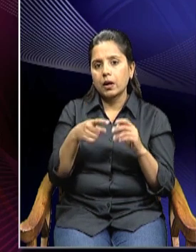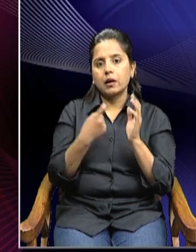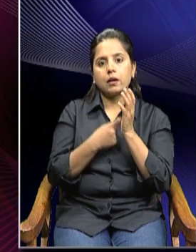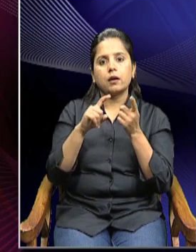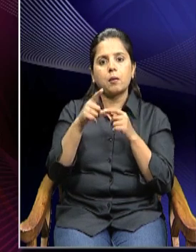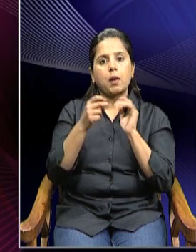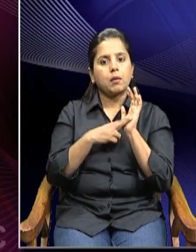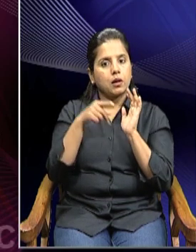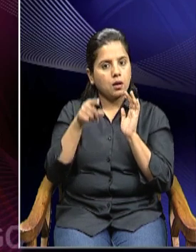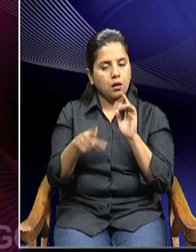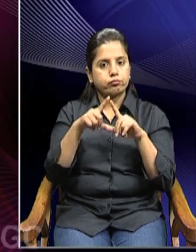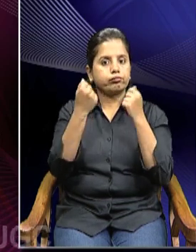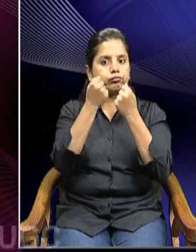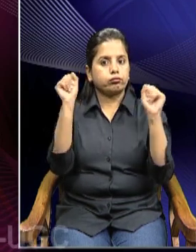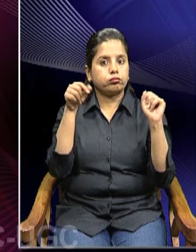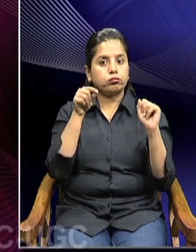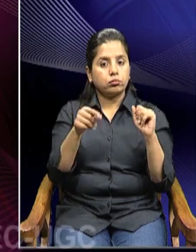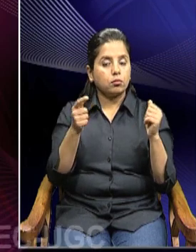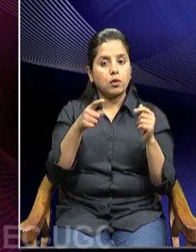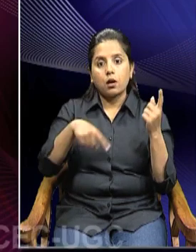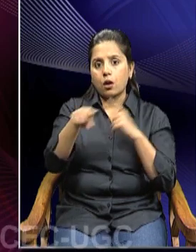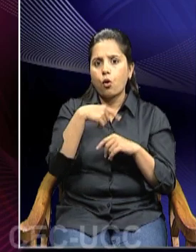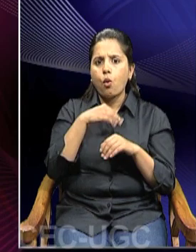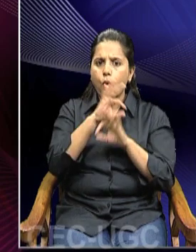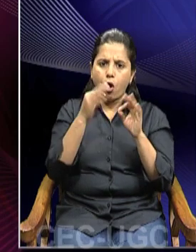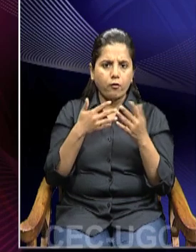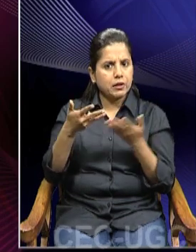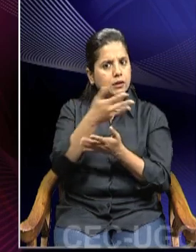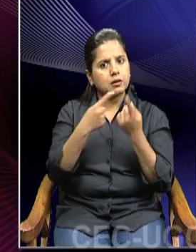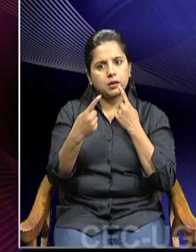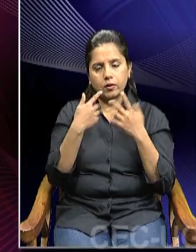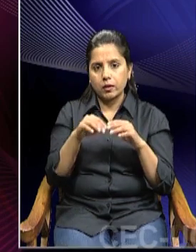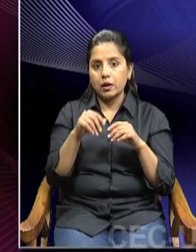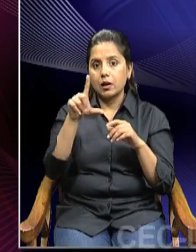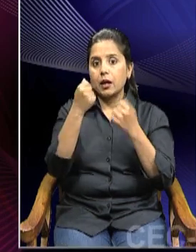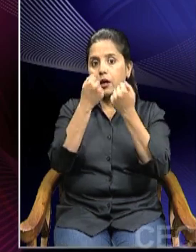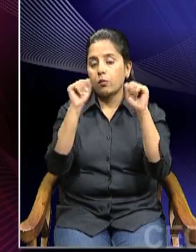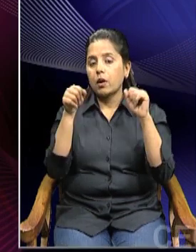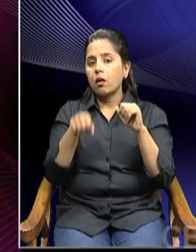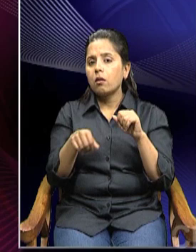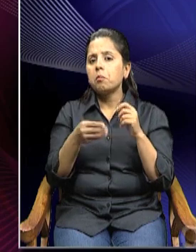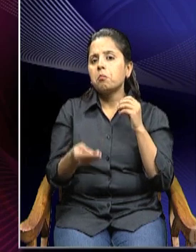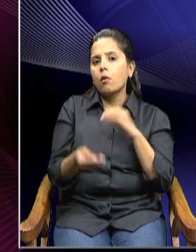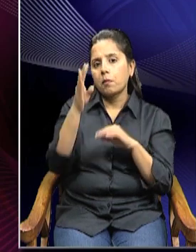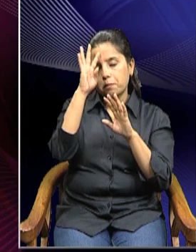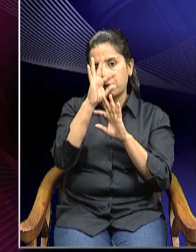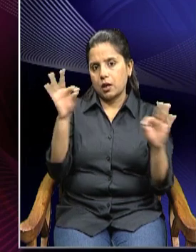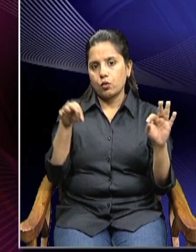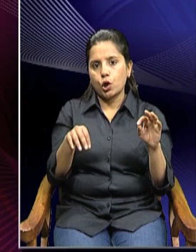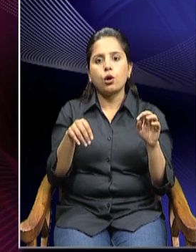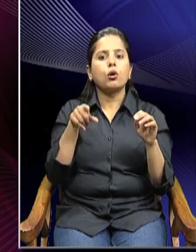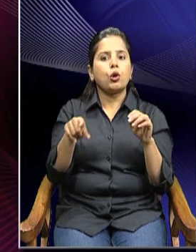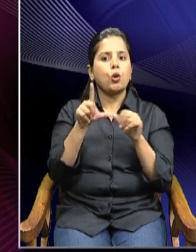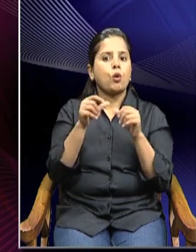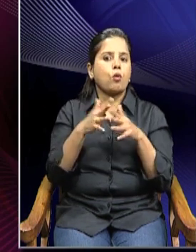Republican liberalism, about which in fact we have already discussed. Liberal democracies are more peaceful and